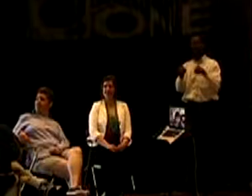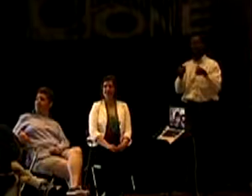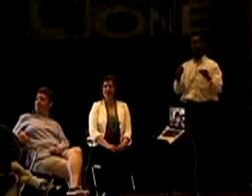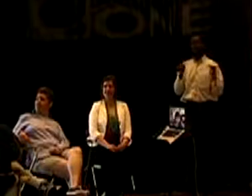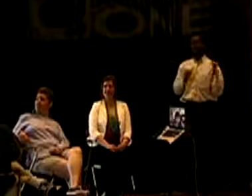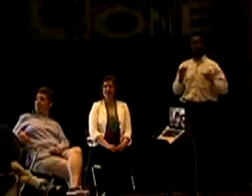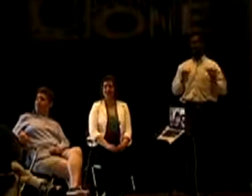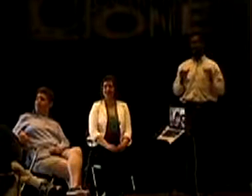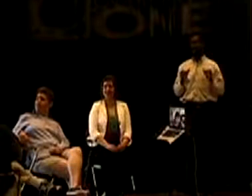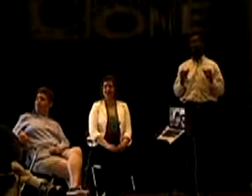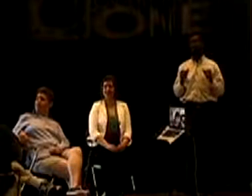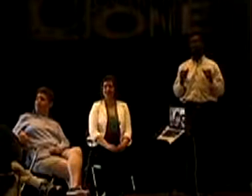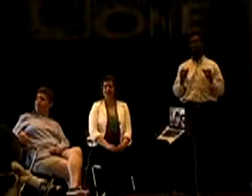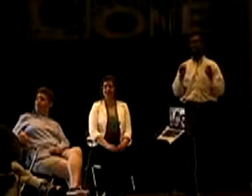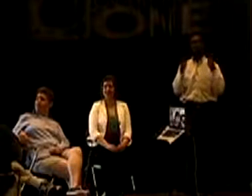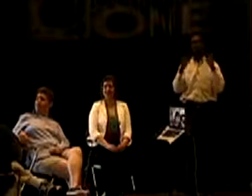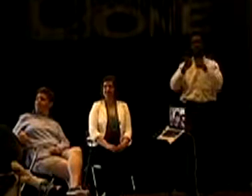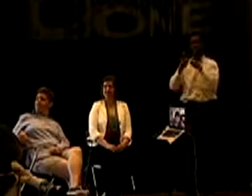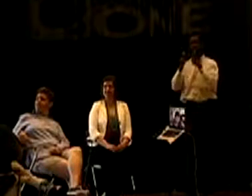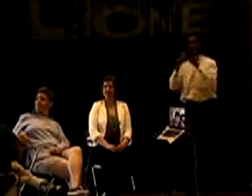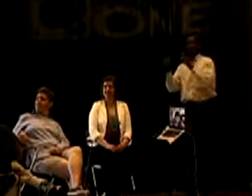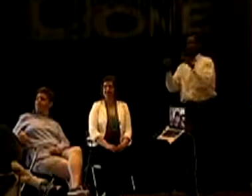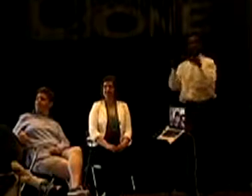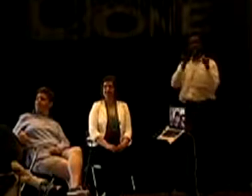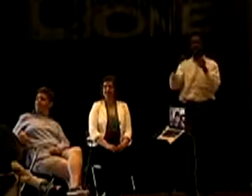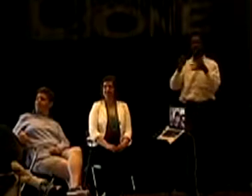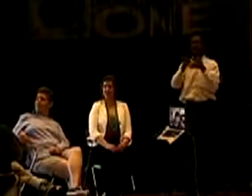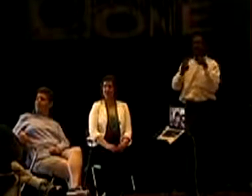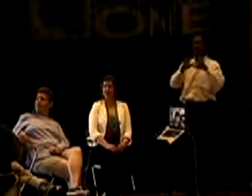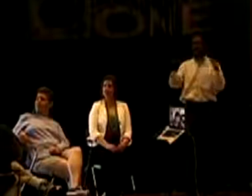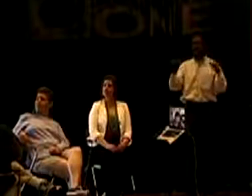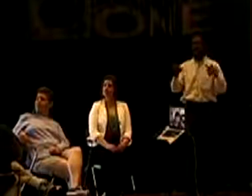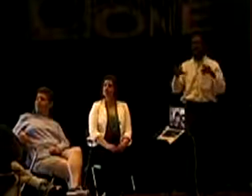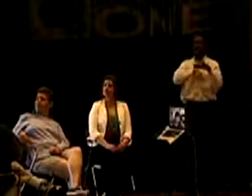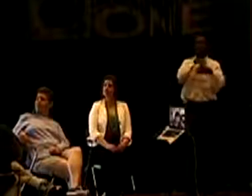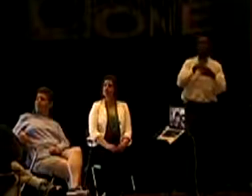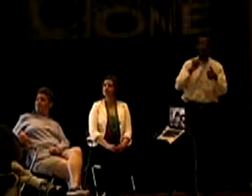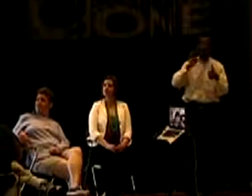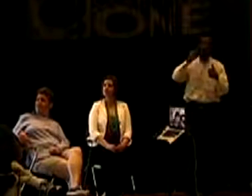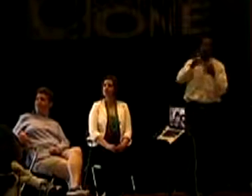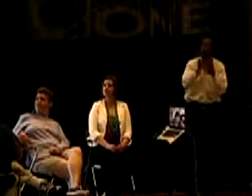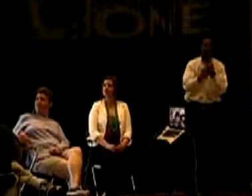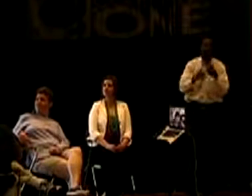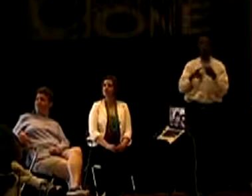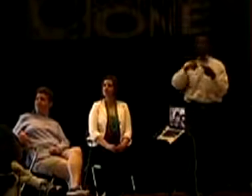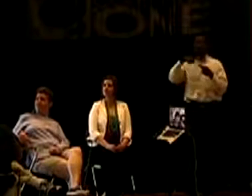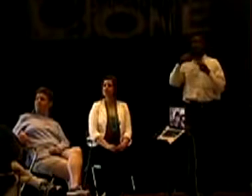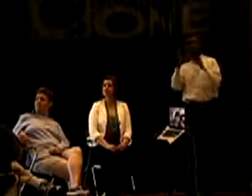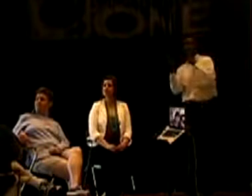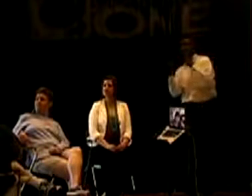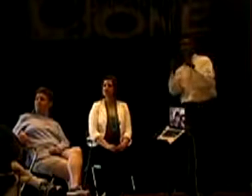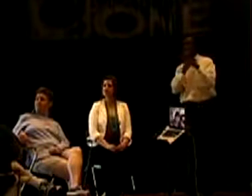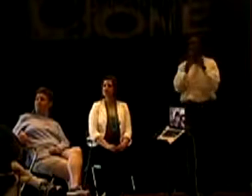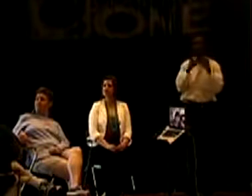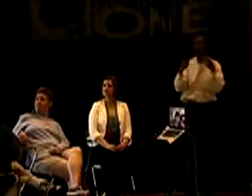I'll try to keep it short. First of all, I wanted to give everyone a hand, everyone who was involved in this. I know there's a lot of logistics, a